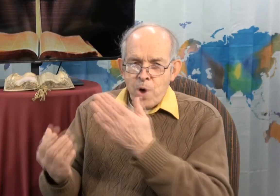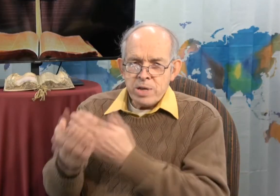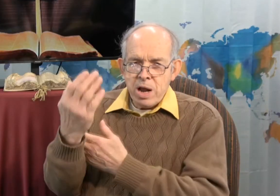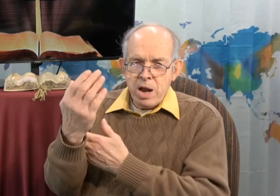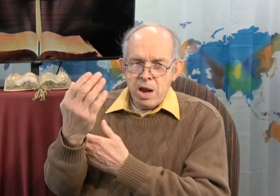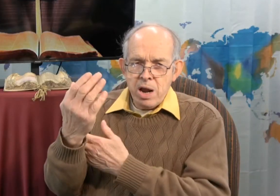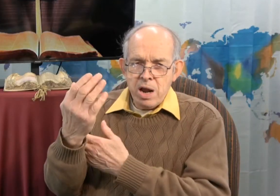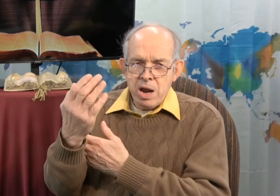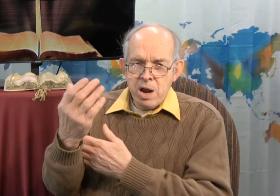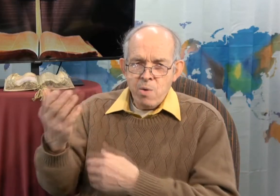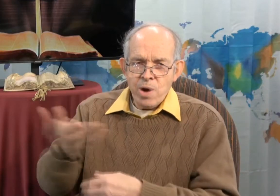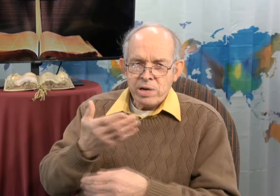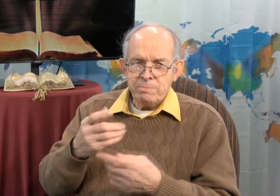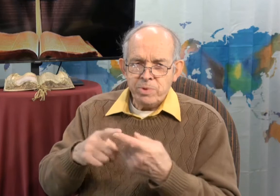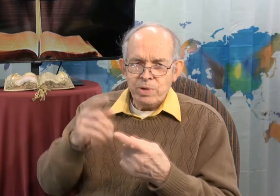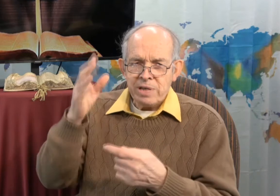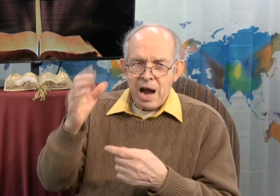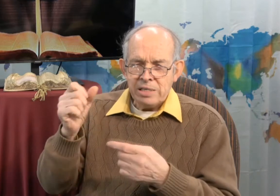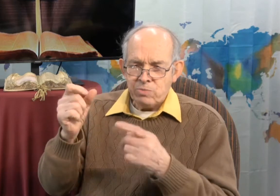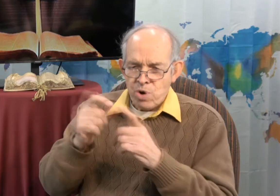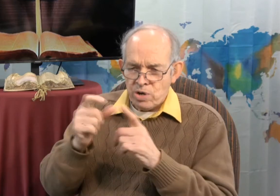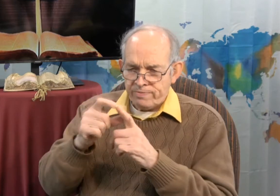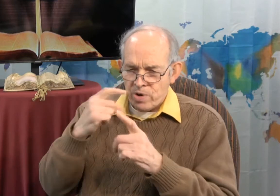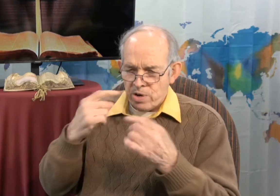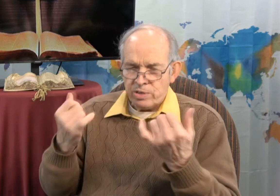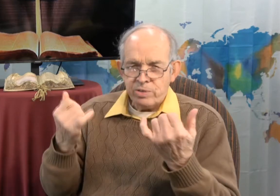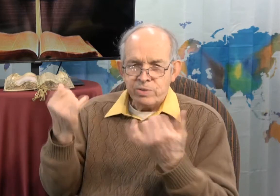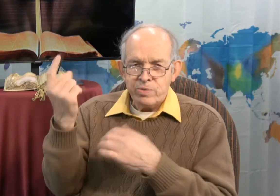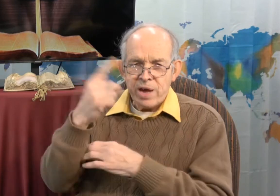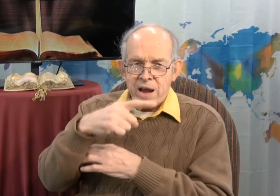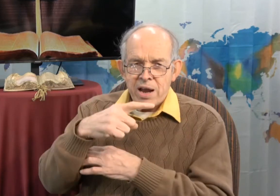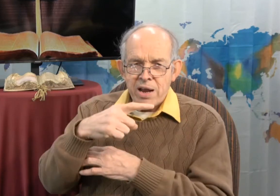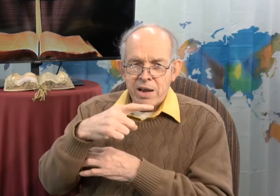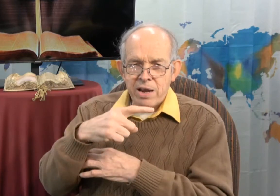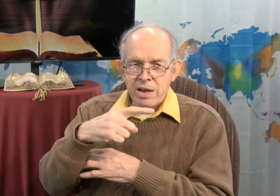Somebody, welcome to God's Word today.